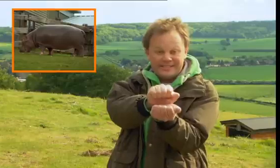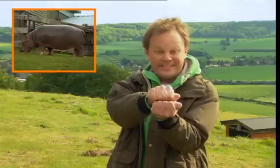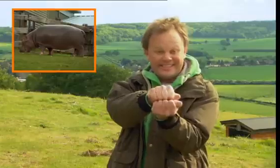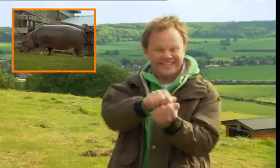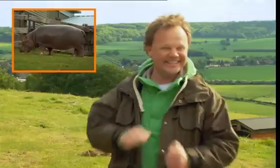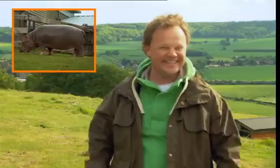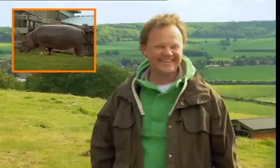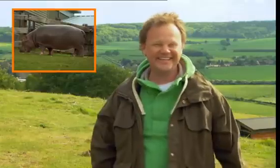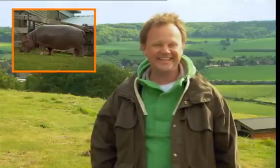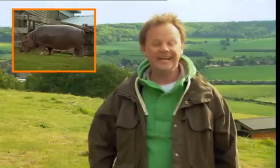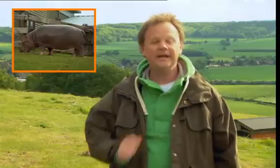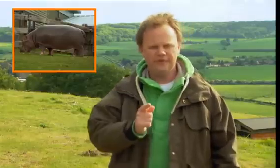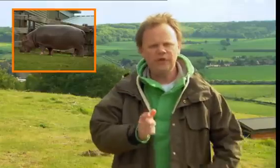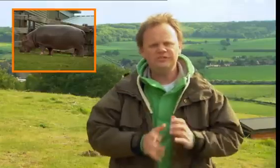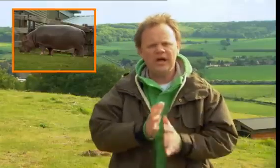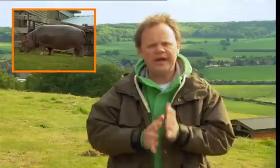Hippopotamus. You sign.